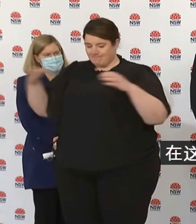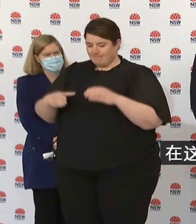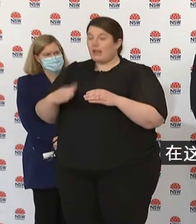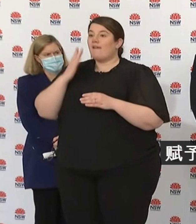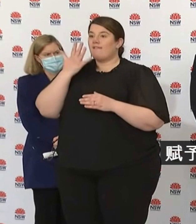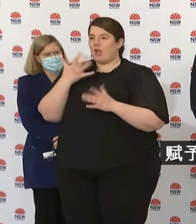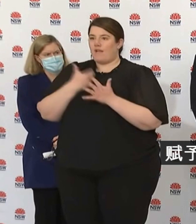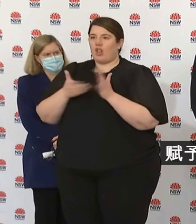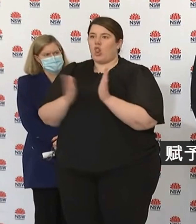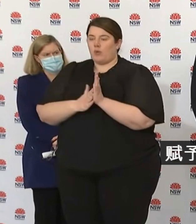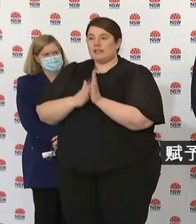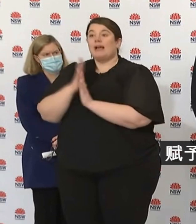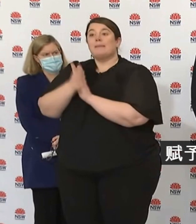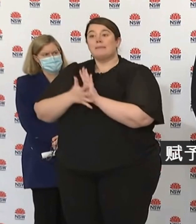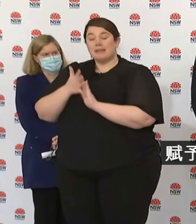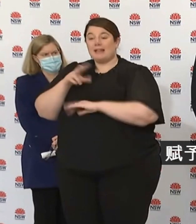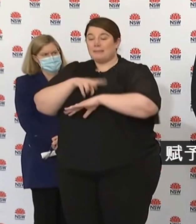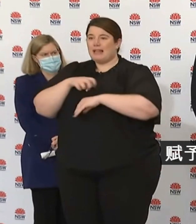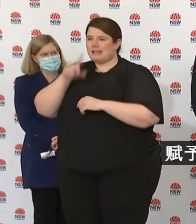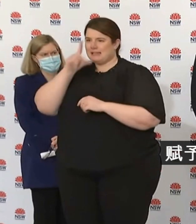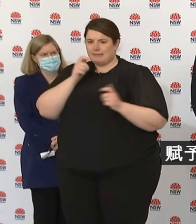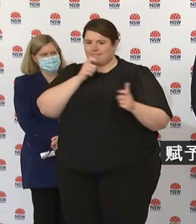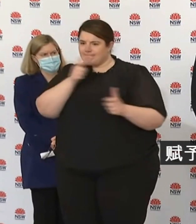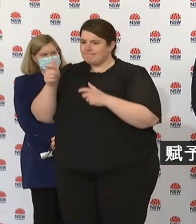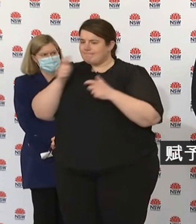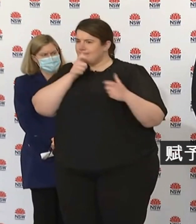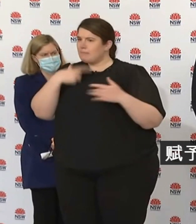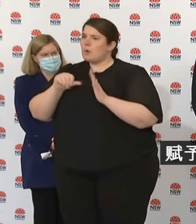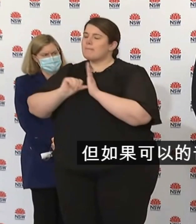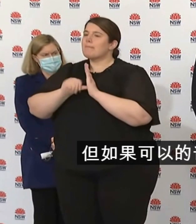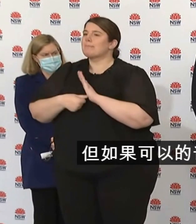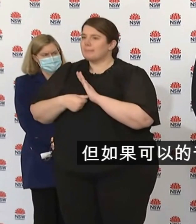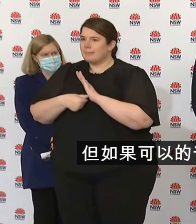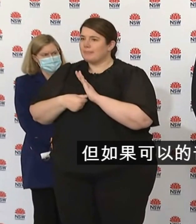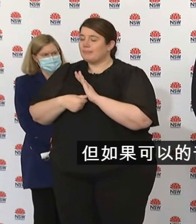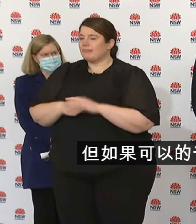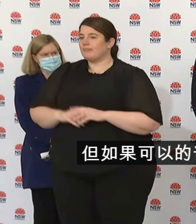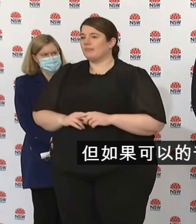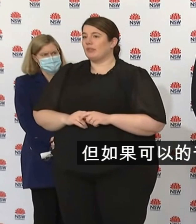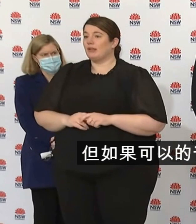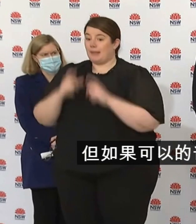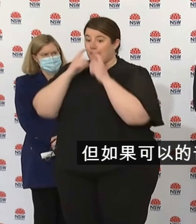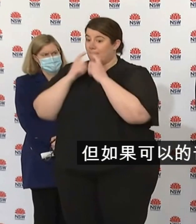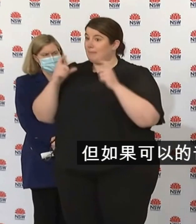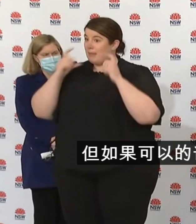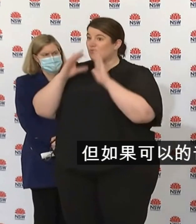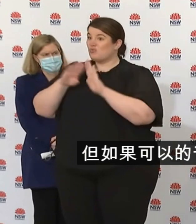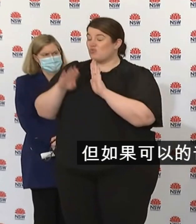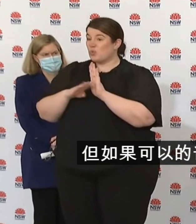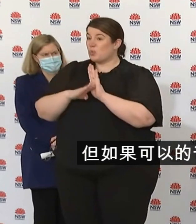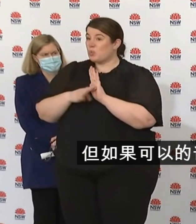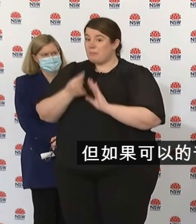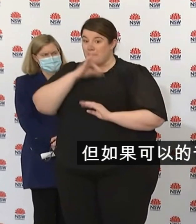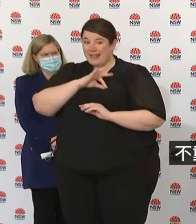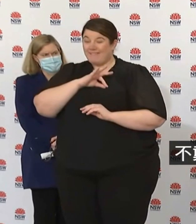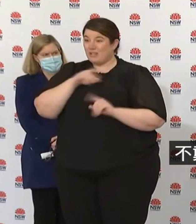concern, gives police greater ability to do their job, but also the mask enforcement, it has a health benefit in that if